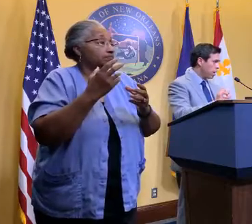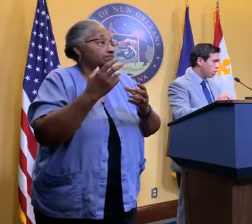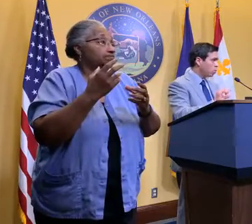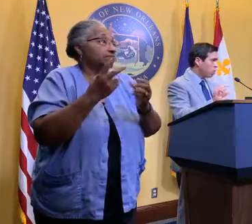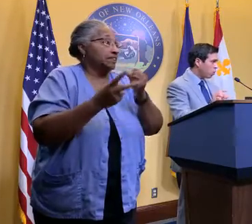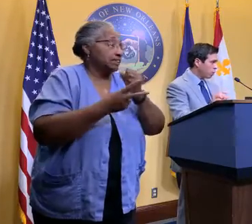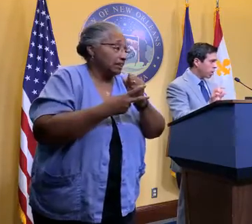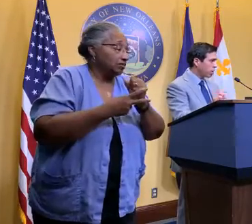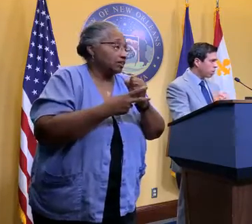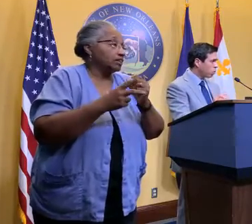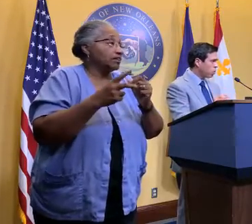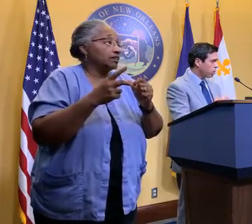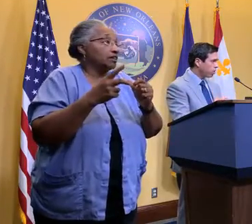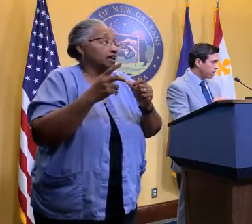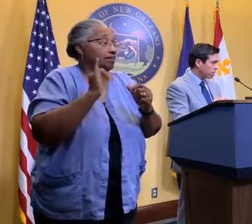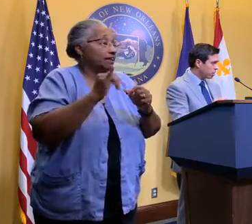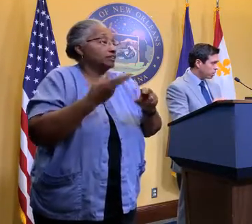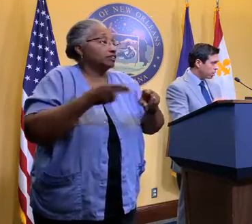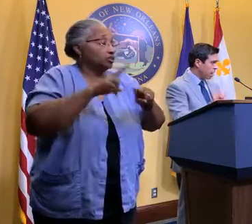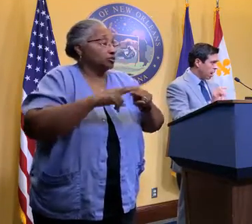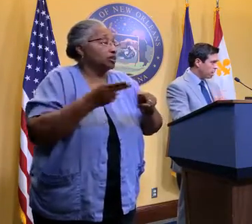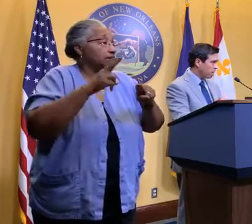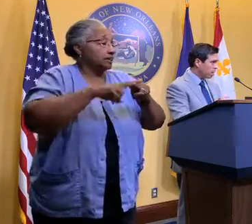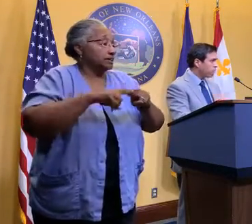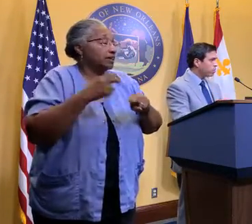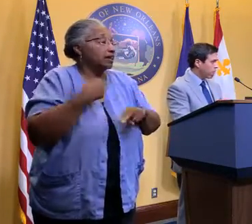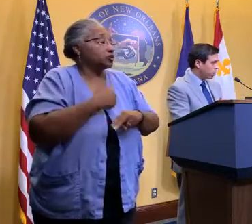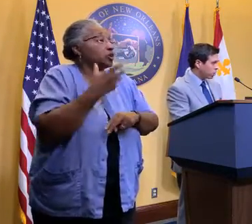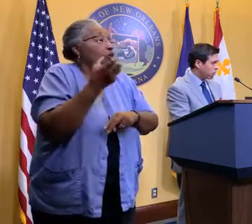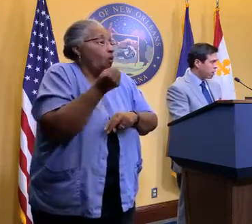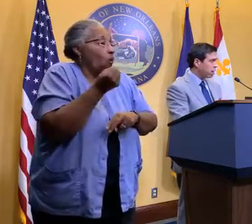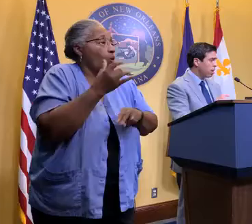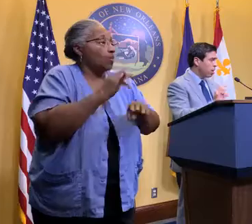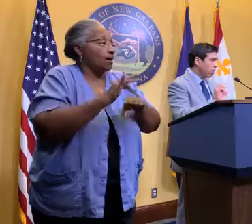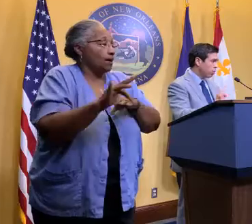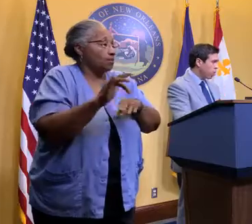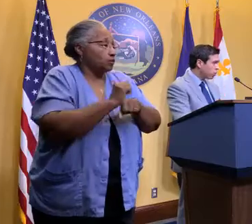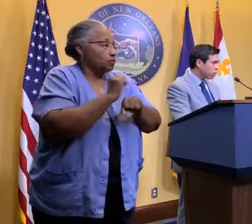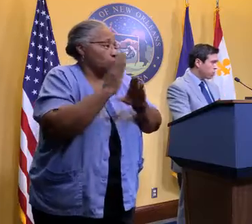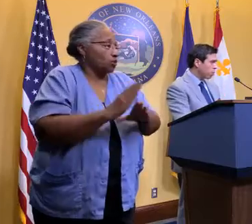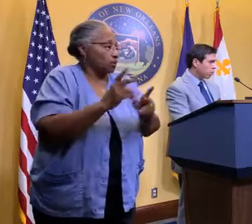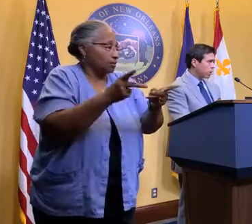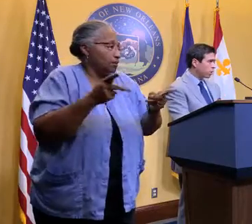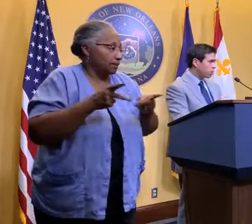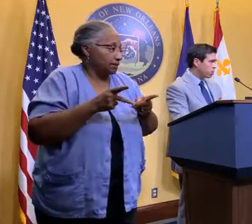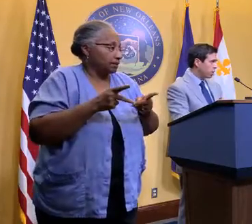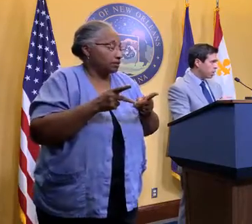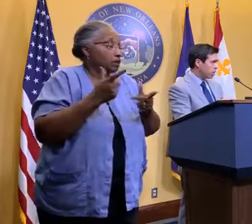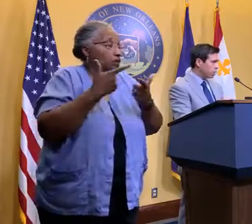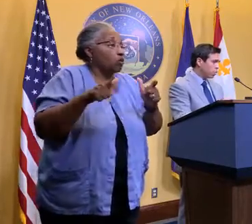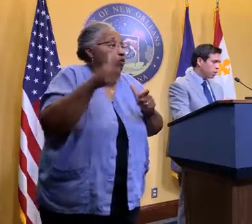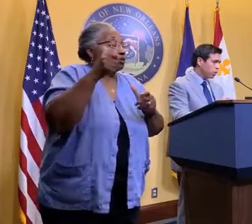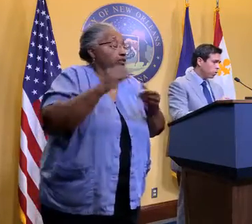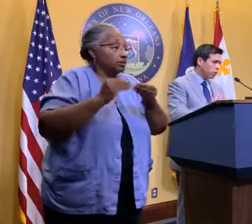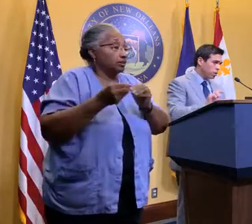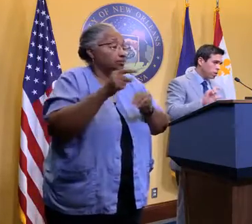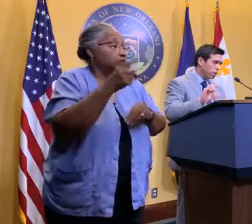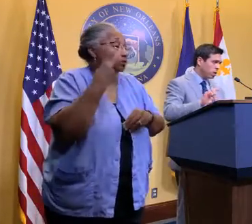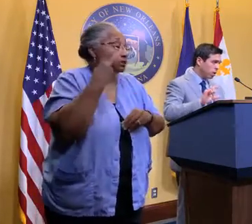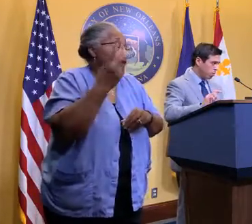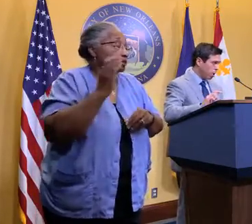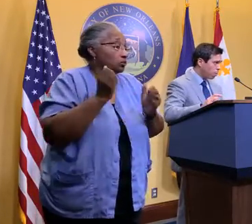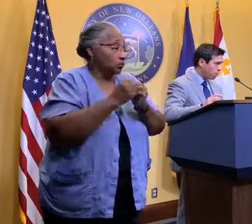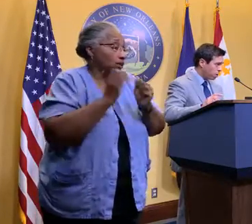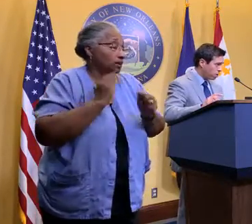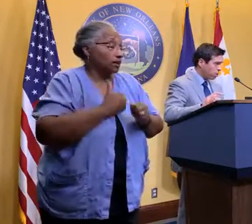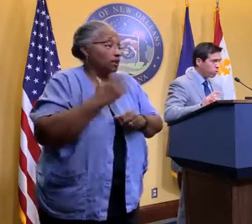million and growing as I hold all the vacancies and even double down on that. The largest number that you'll see in the projection is